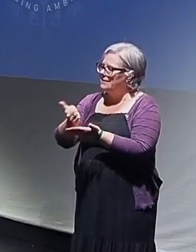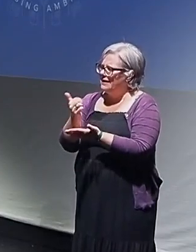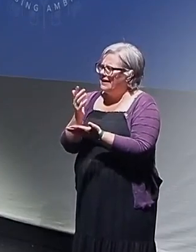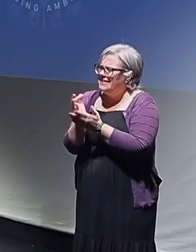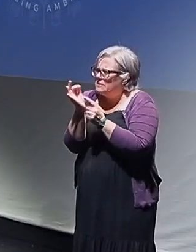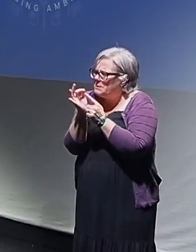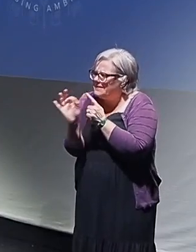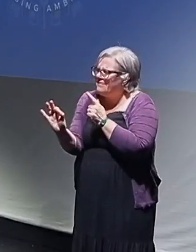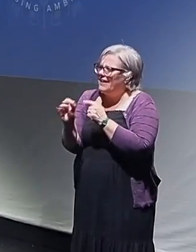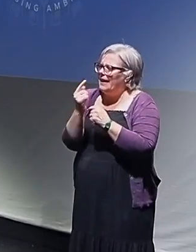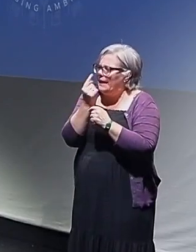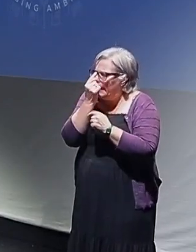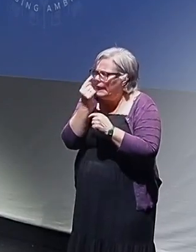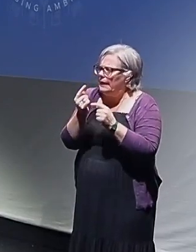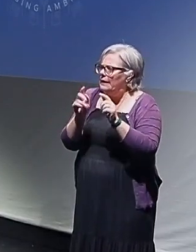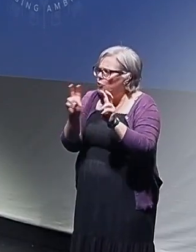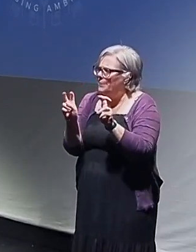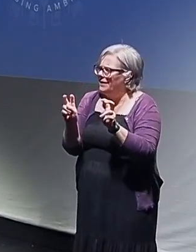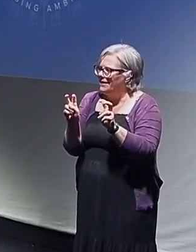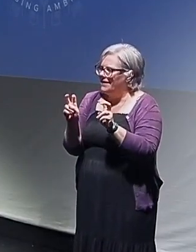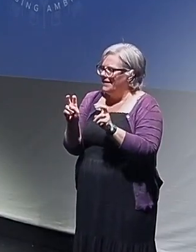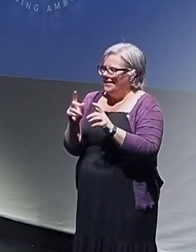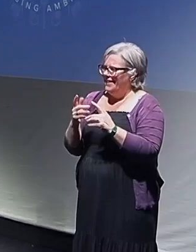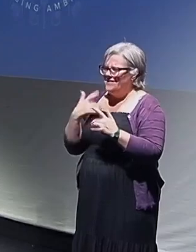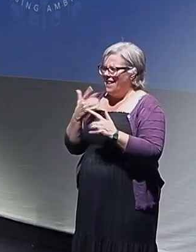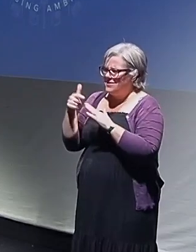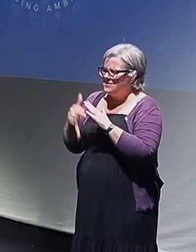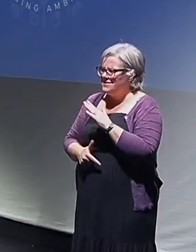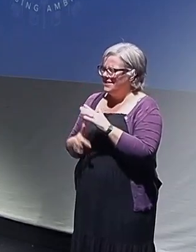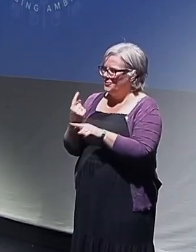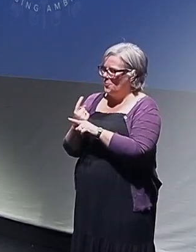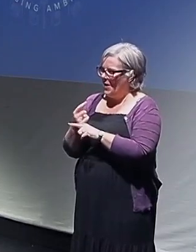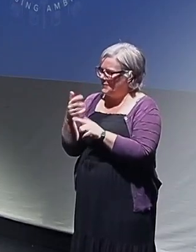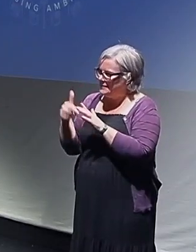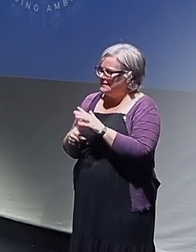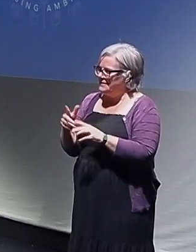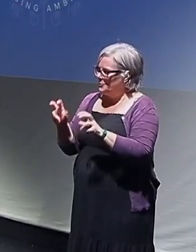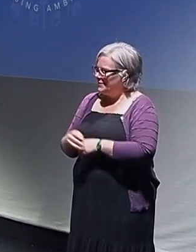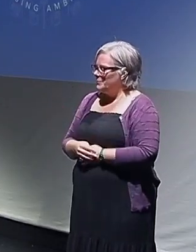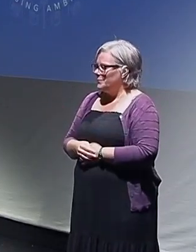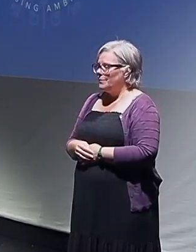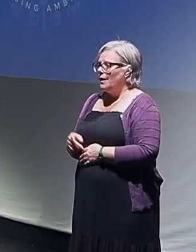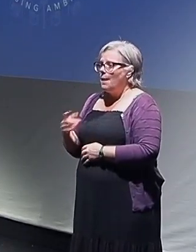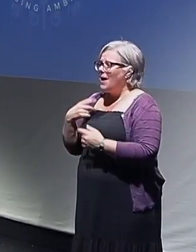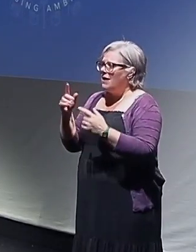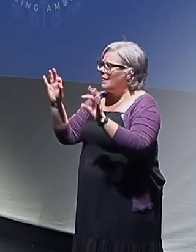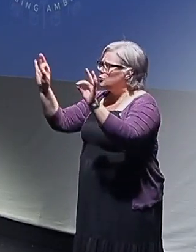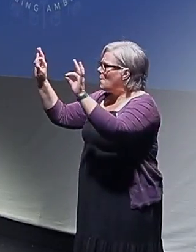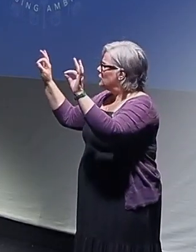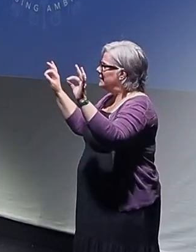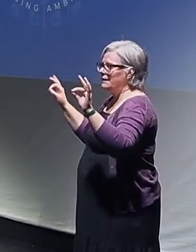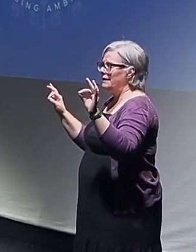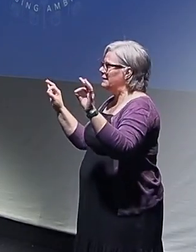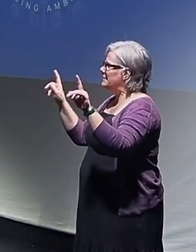and geeky is that? And weird is that? Nerdy is that? But then it was like, okay, I've never found anyone else in the world to do that